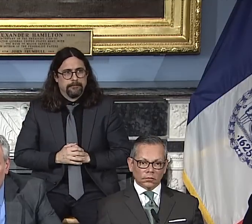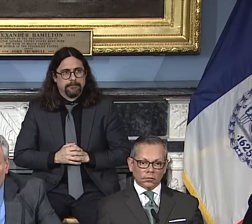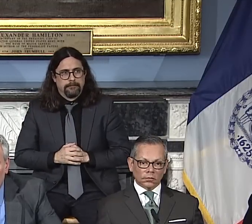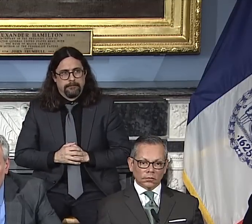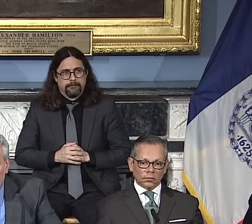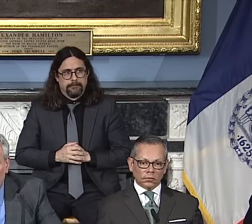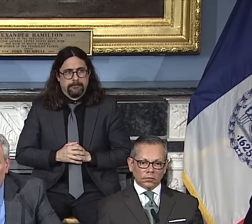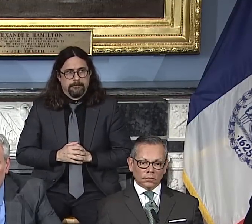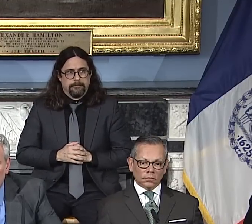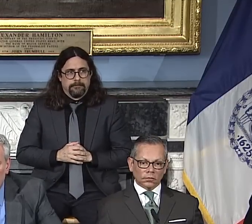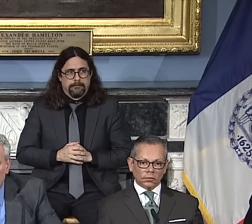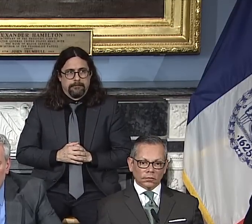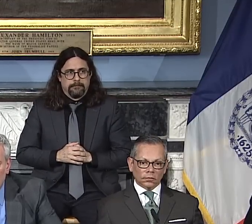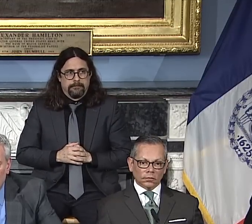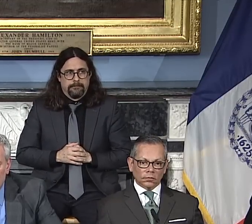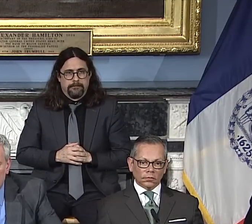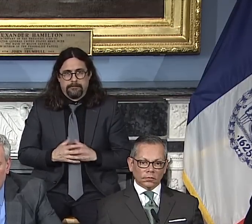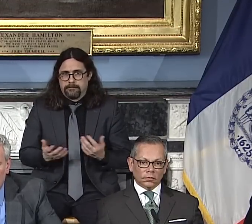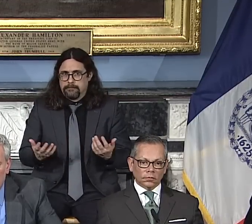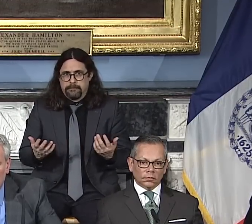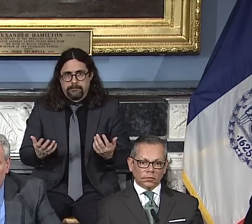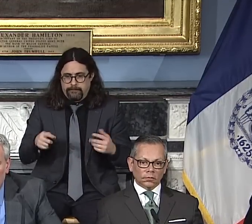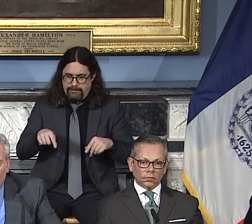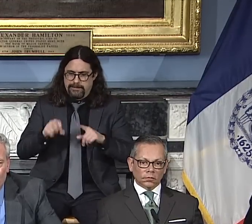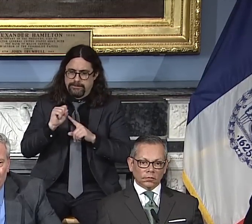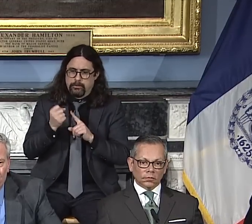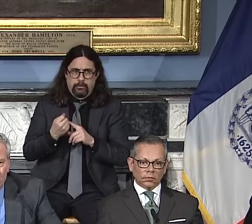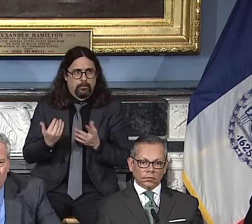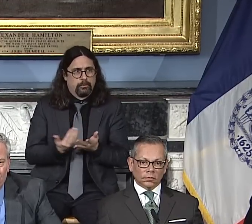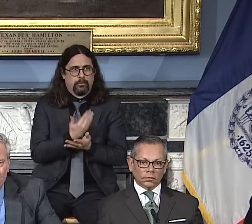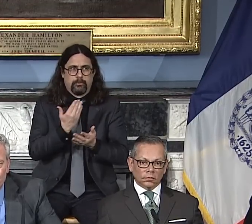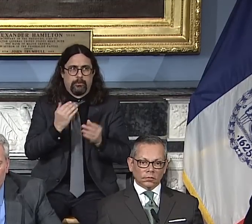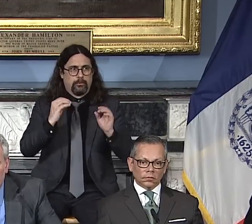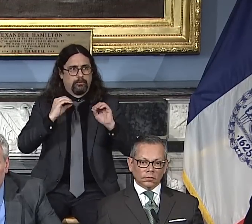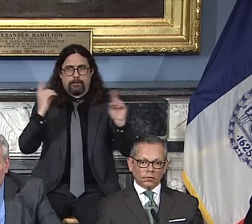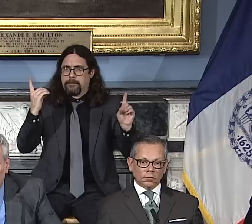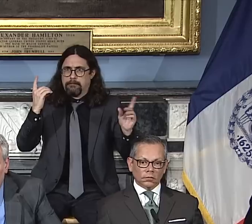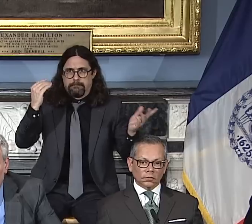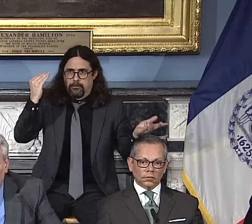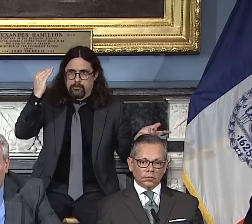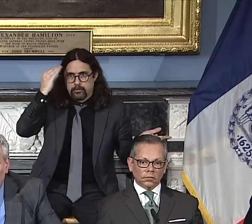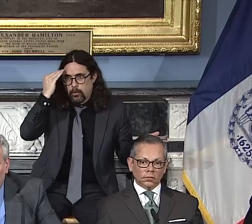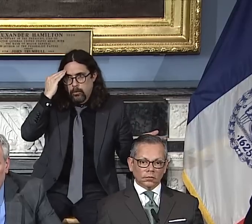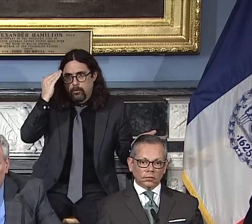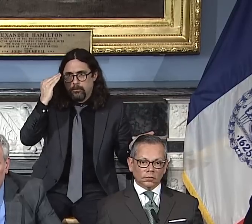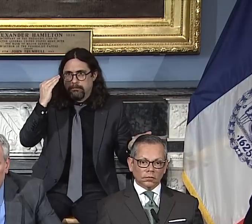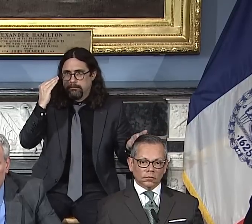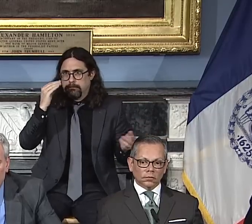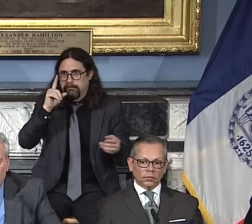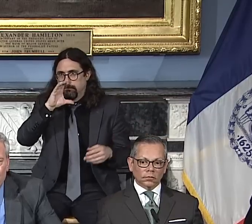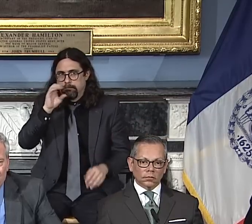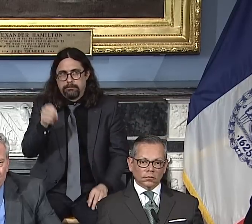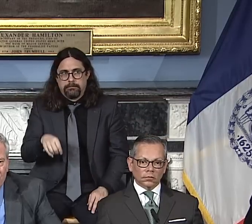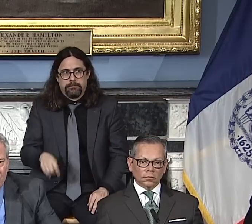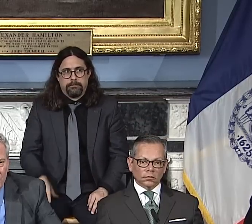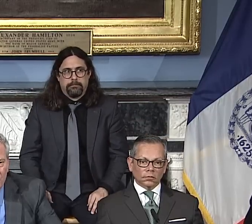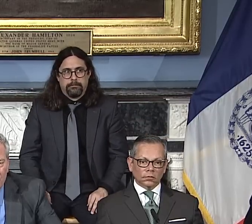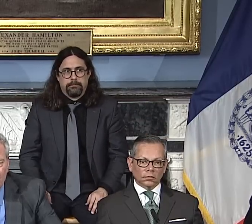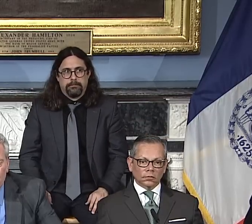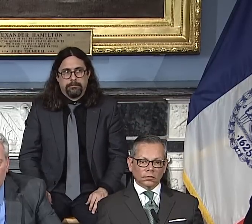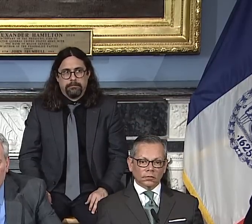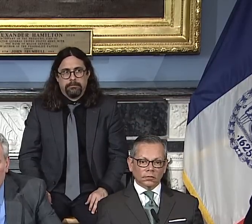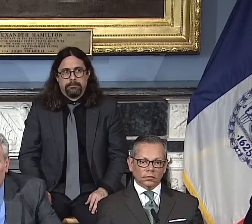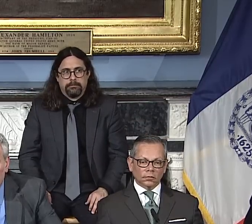My strong view is that people do really well when they're told the truth. They do really well when they're given the